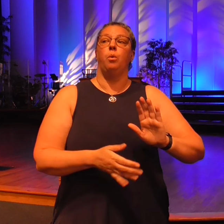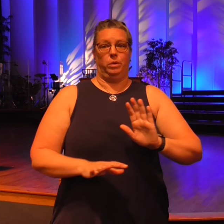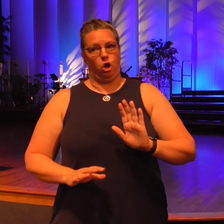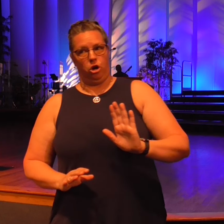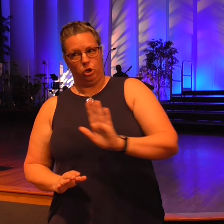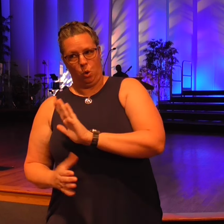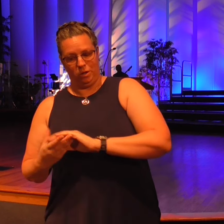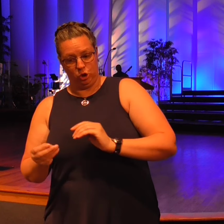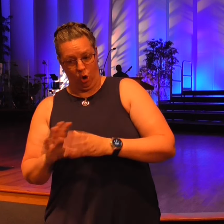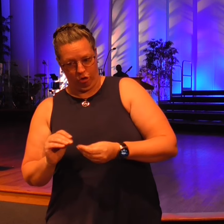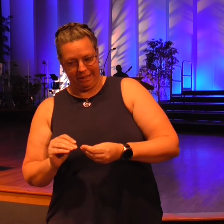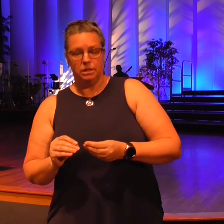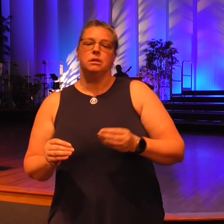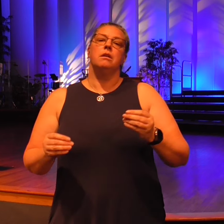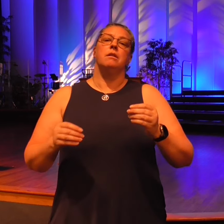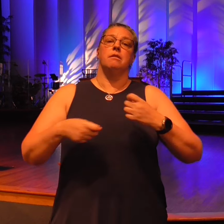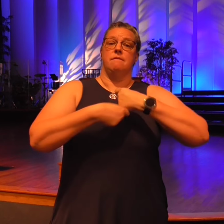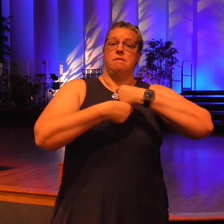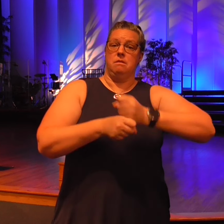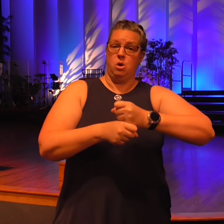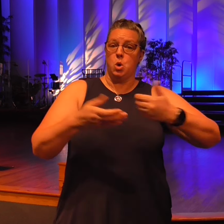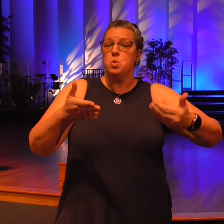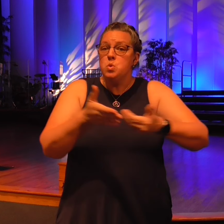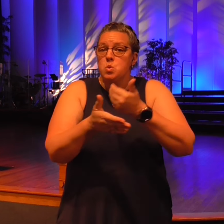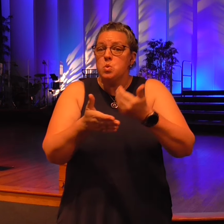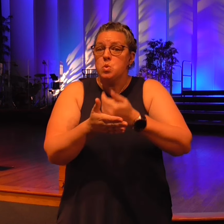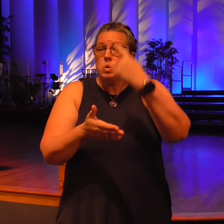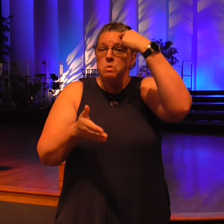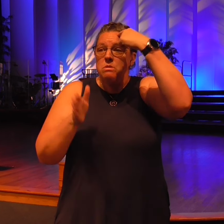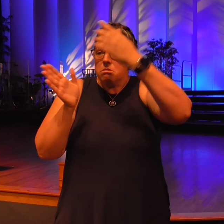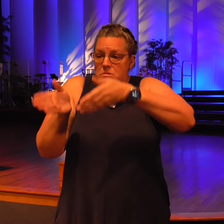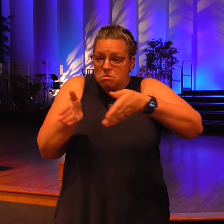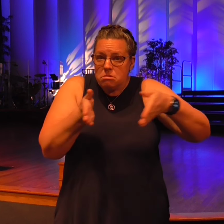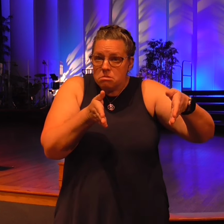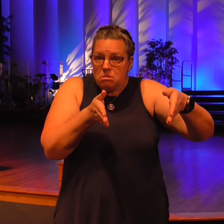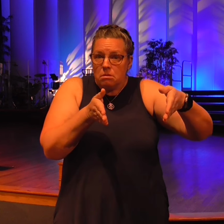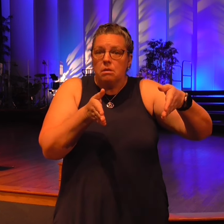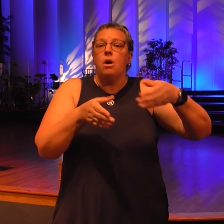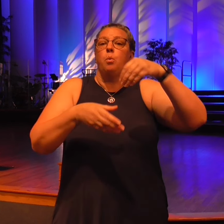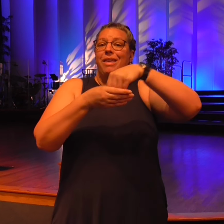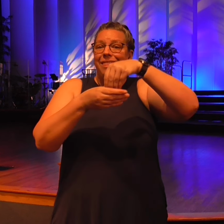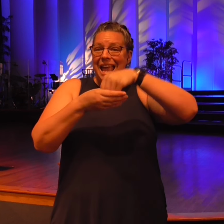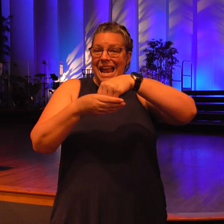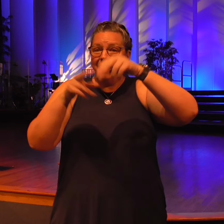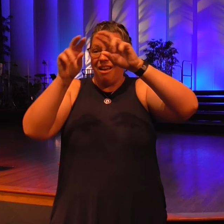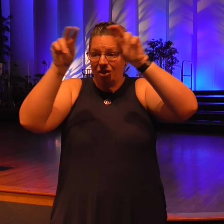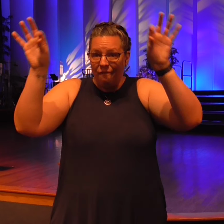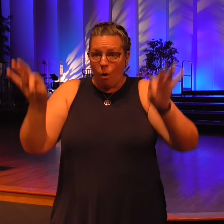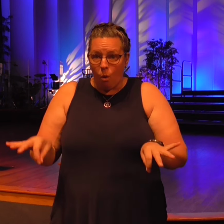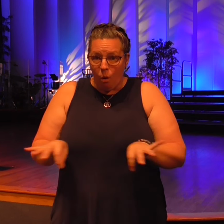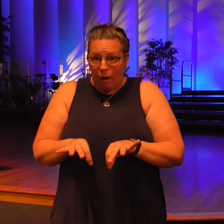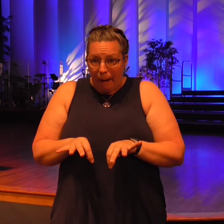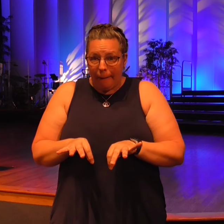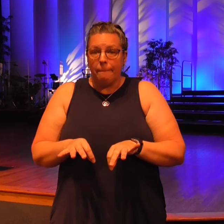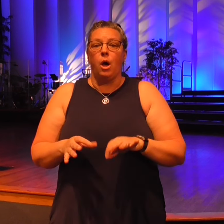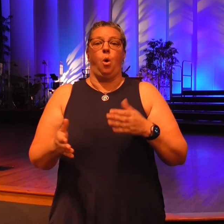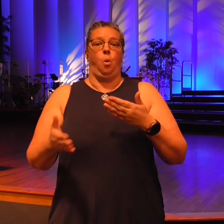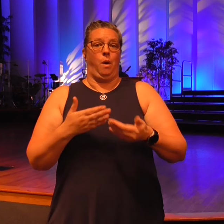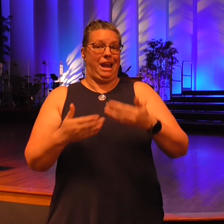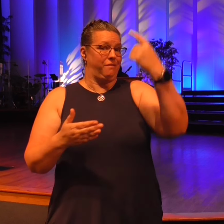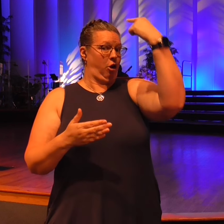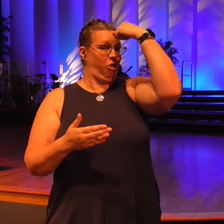stories, forms a new pattern of thought within its creative mold, as whatever thought is held